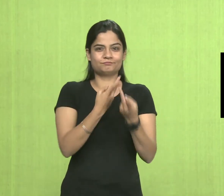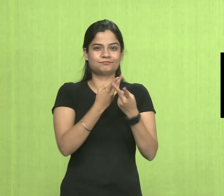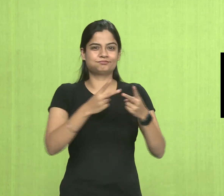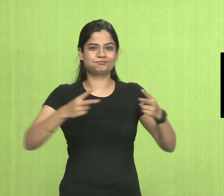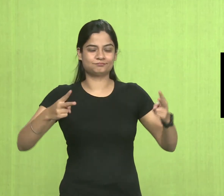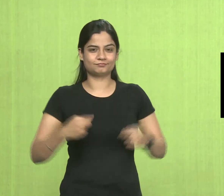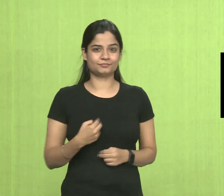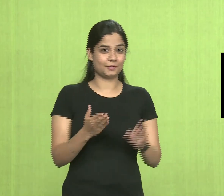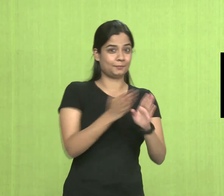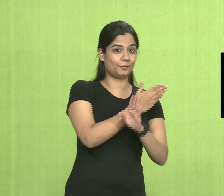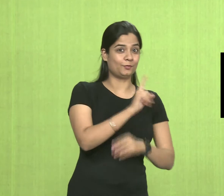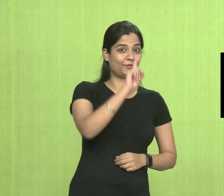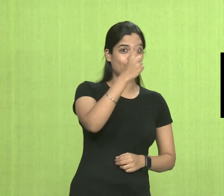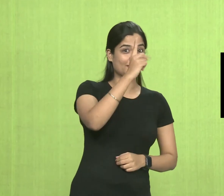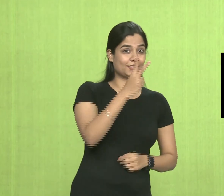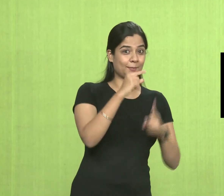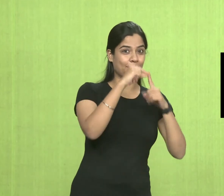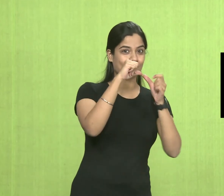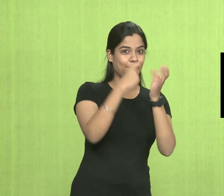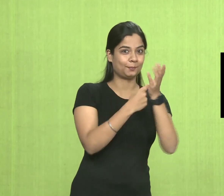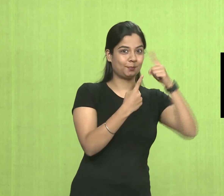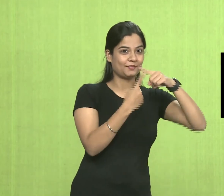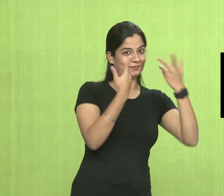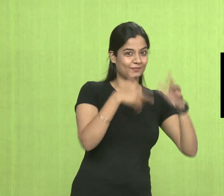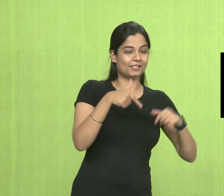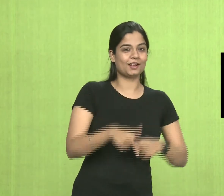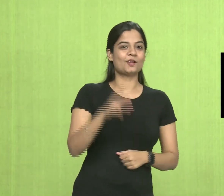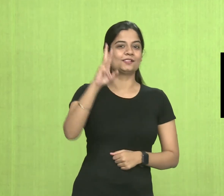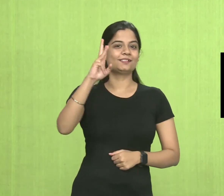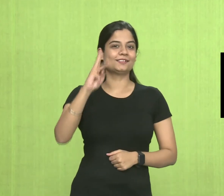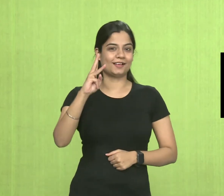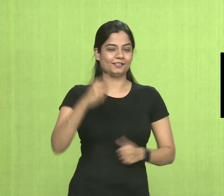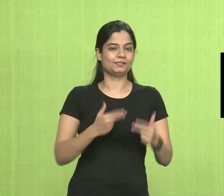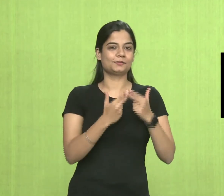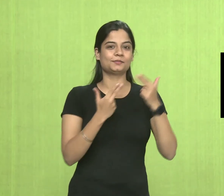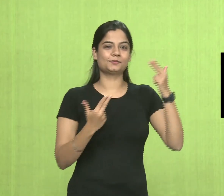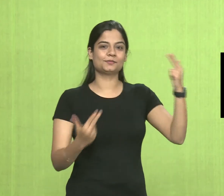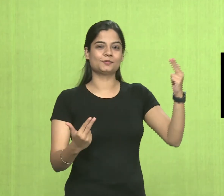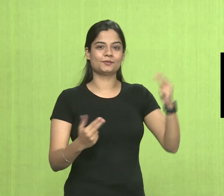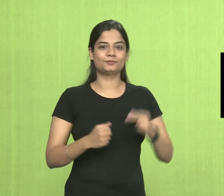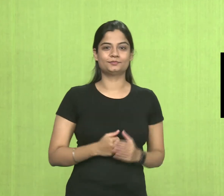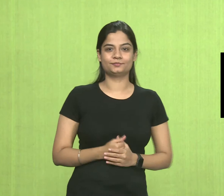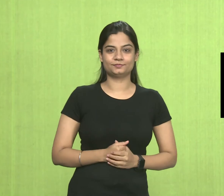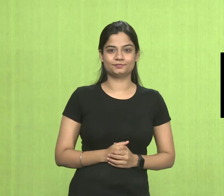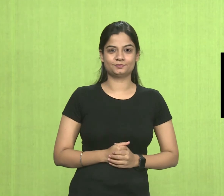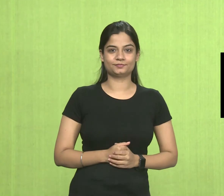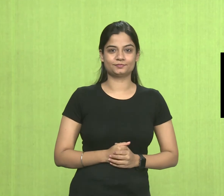of Food. We have done part 1 and 2 of this lesson. This is part 3. Let's begin.